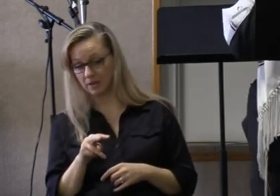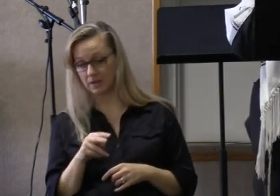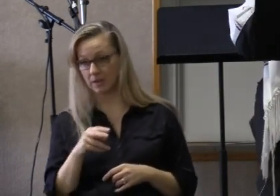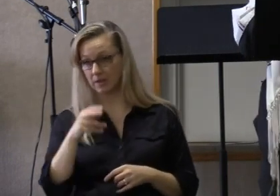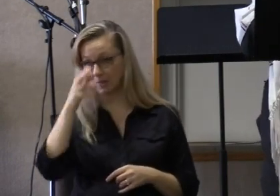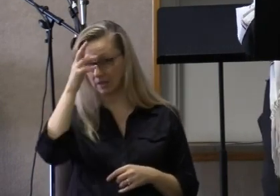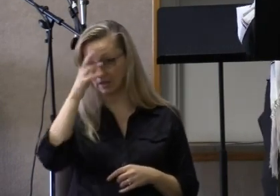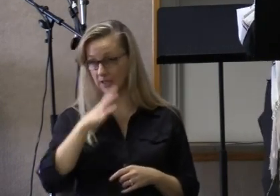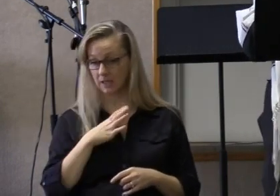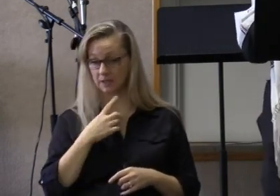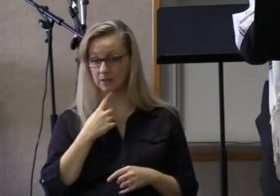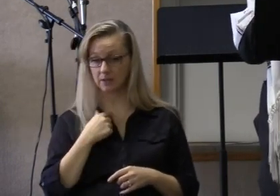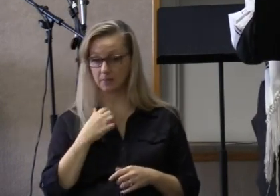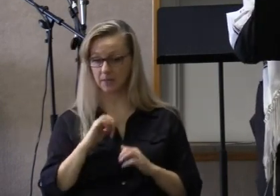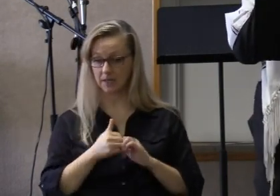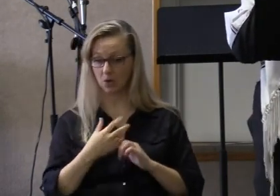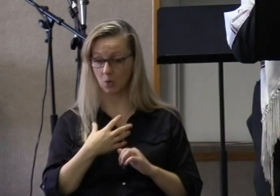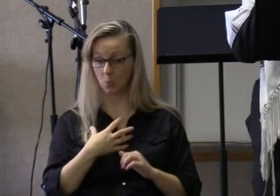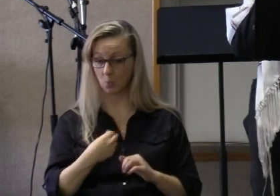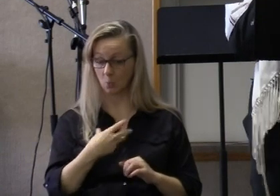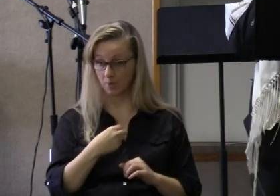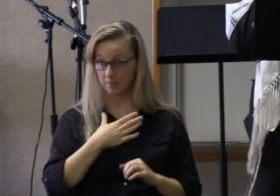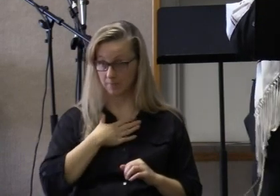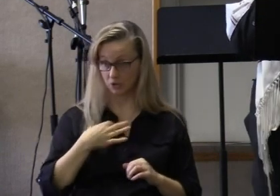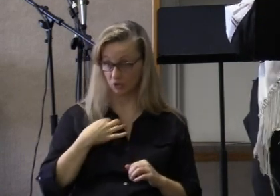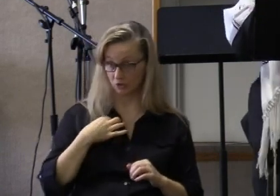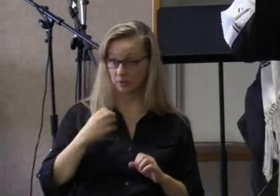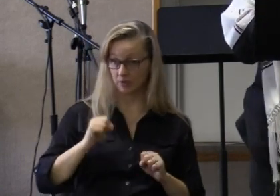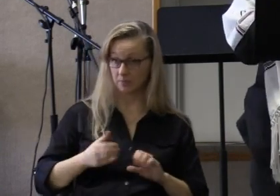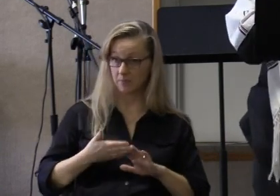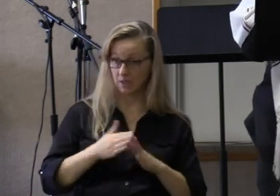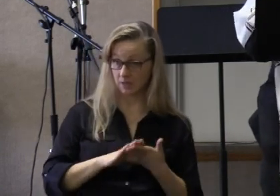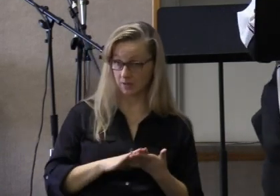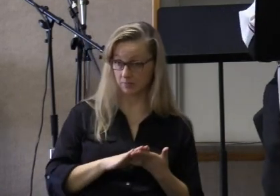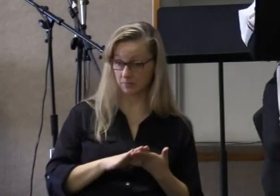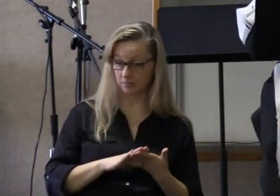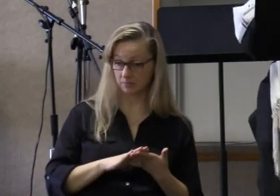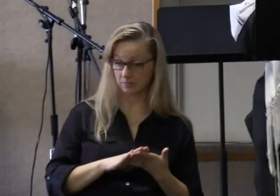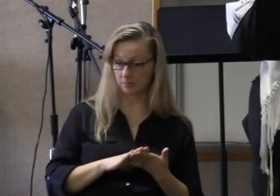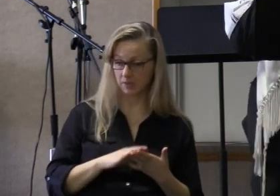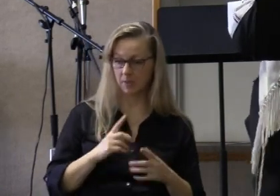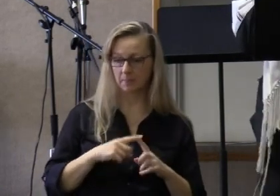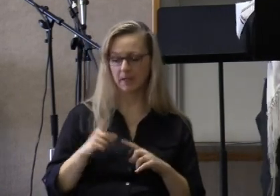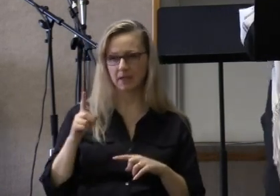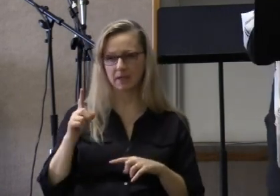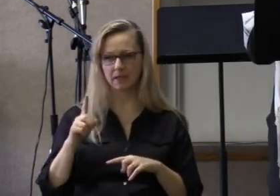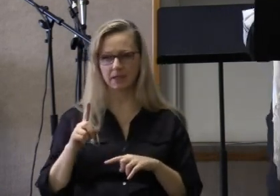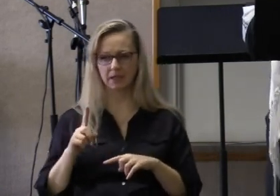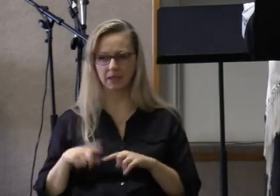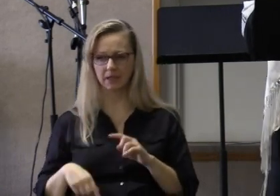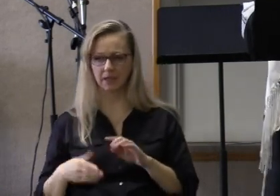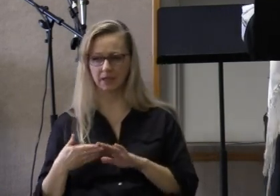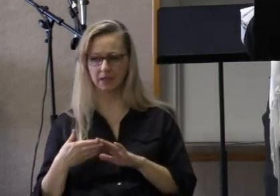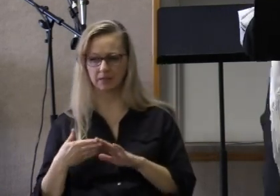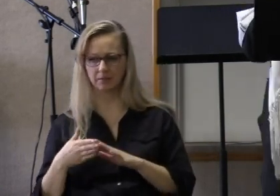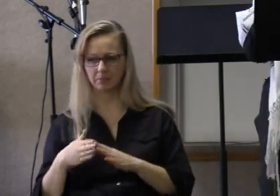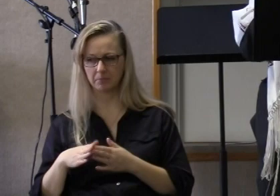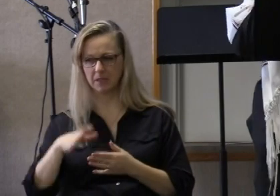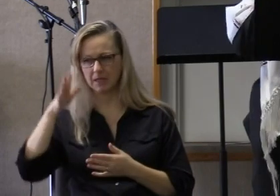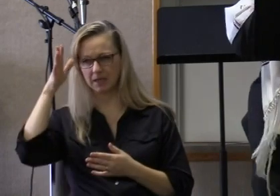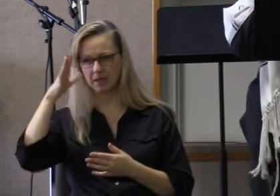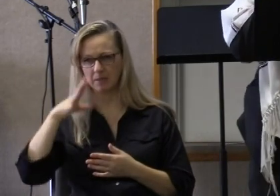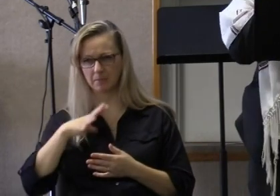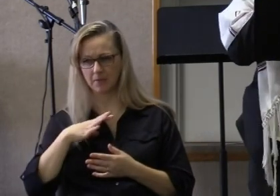my shirts can be, but he can't be a man because he doesn't smoke the same cigarettes as me. I don't